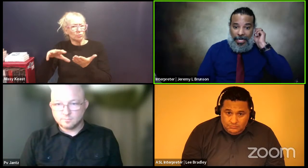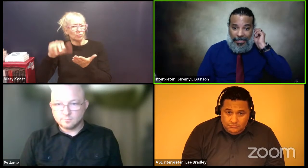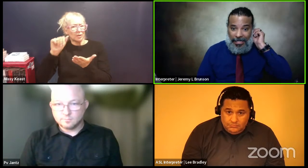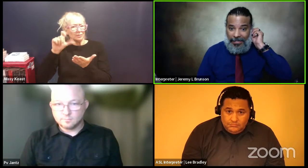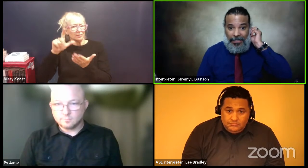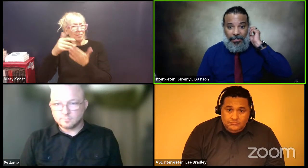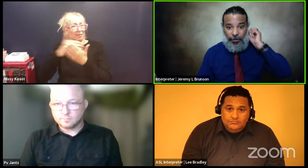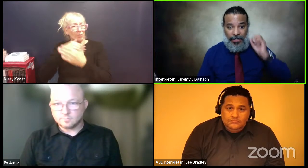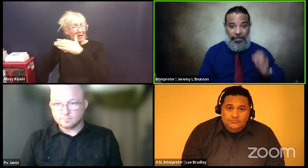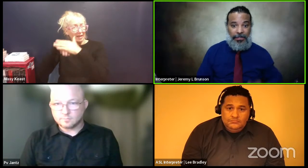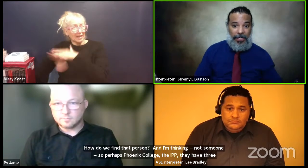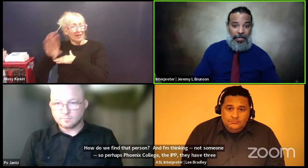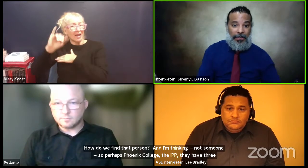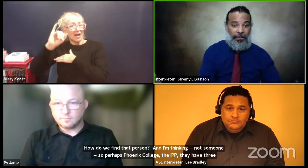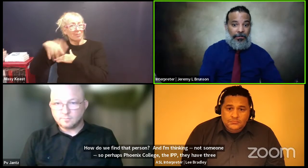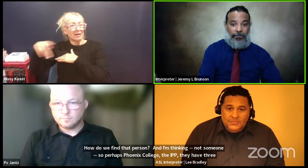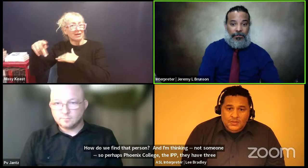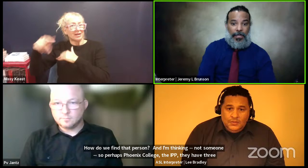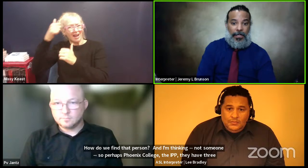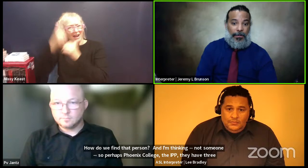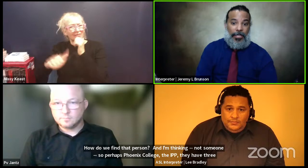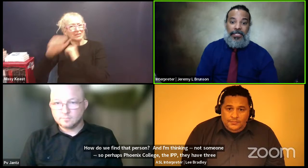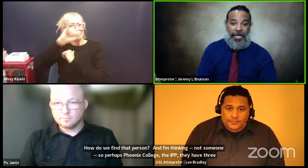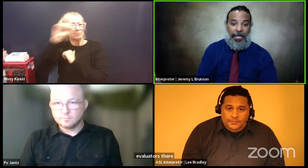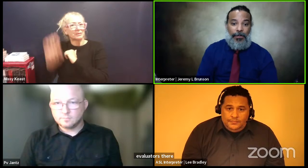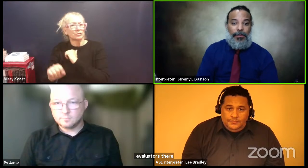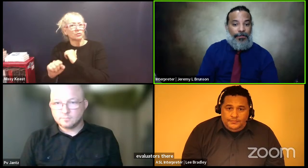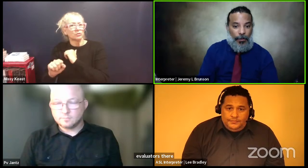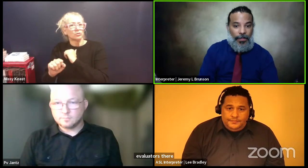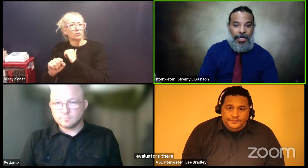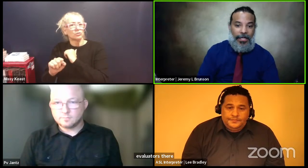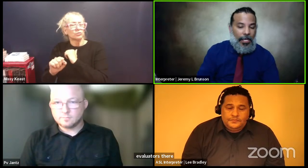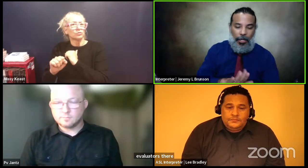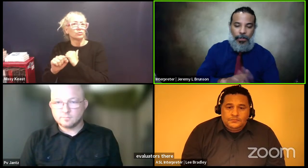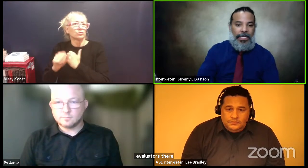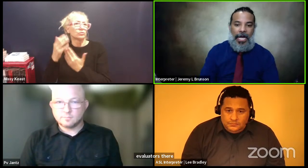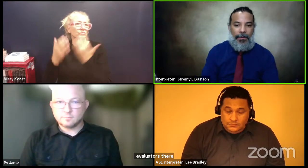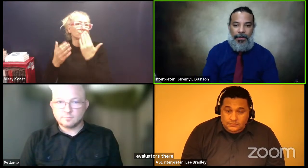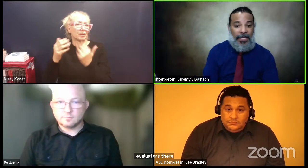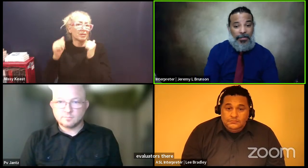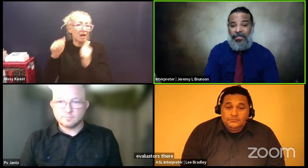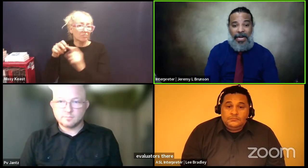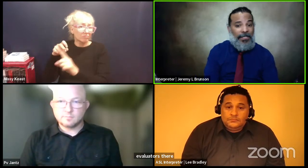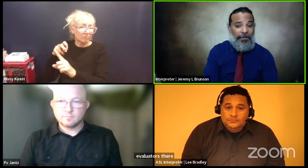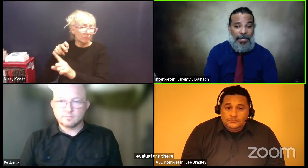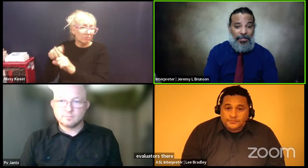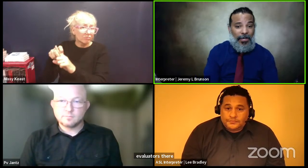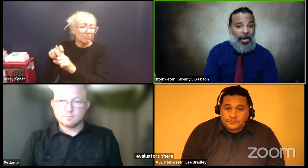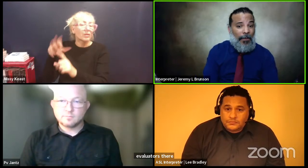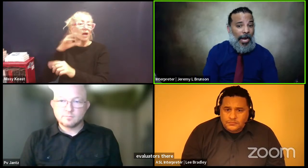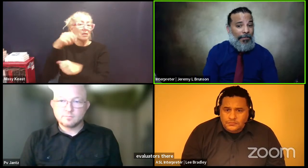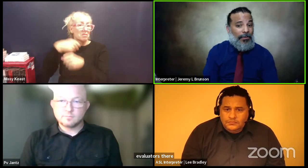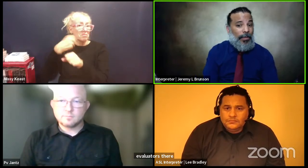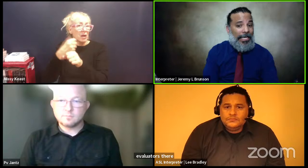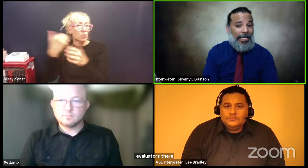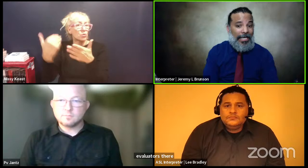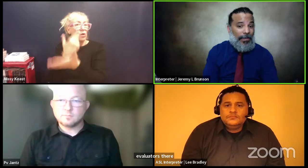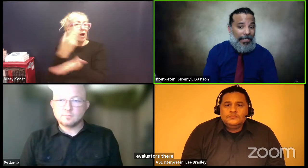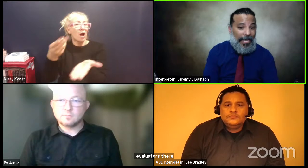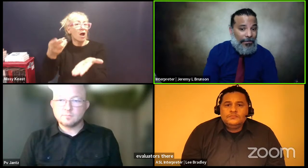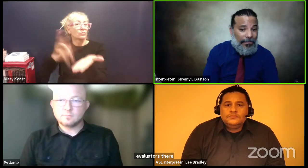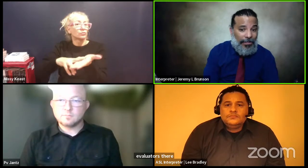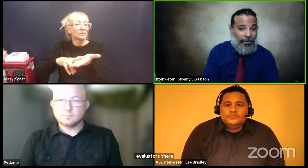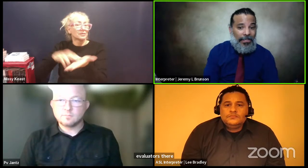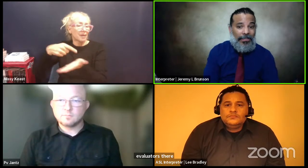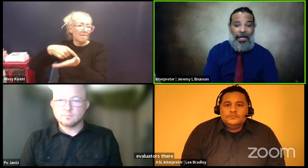with assessing students in American Sign Language before they go into the IPP. And they do this every semester. Perhaps we can ask